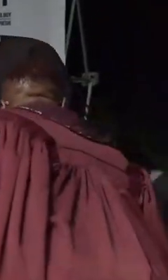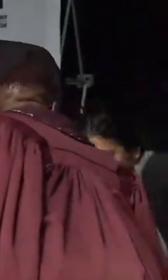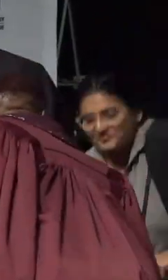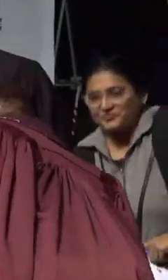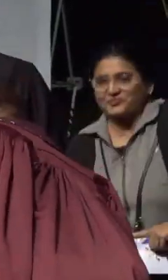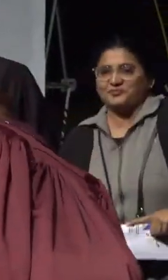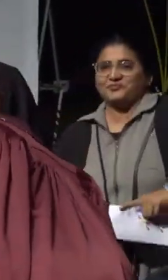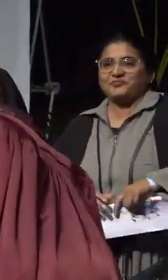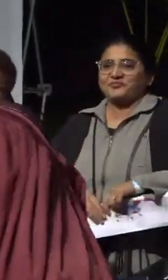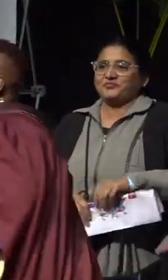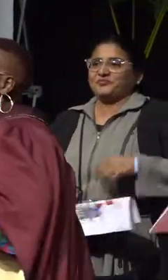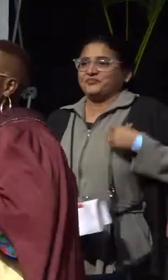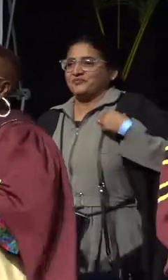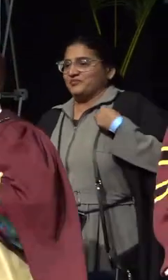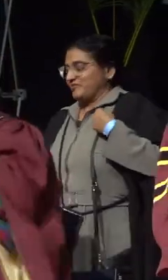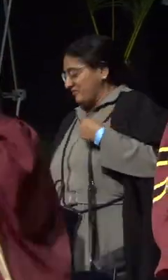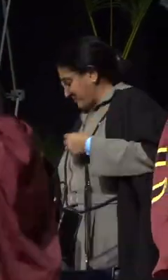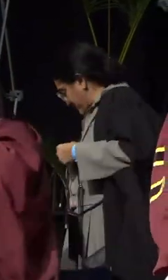South Africa.